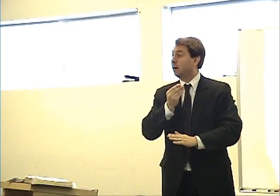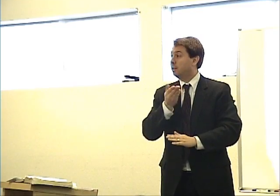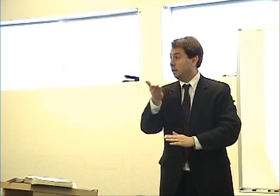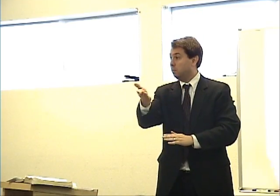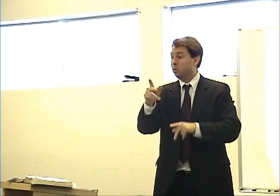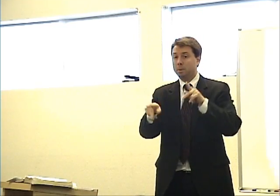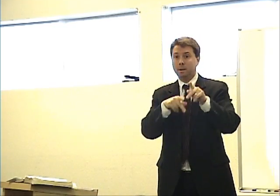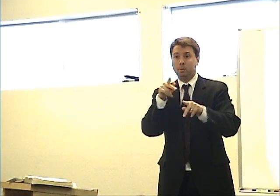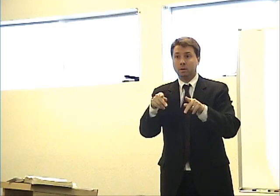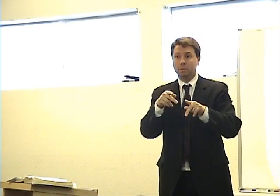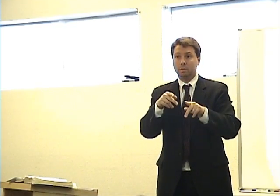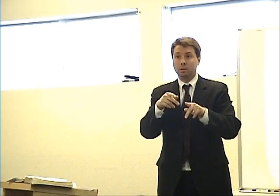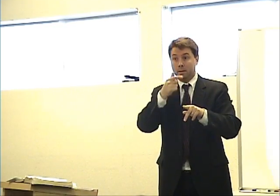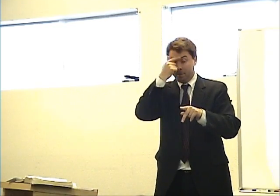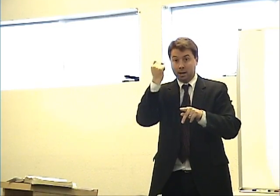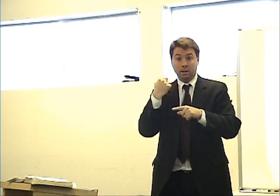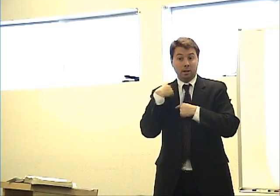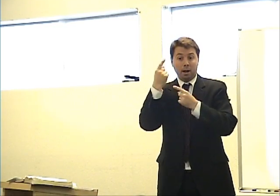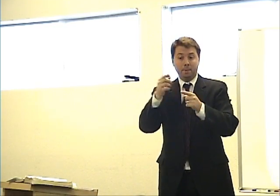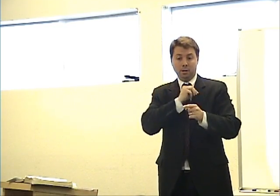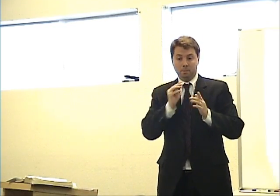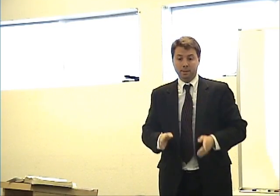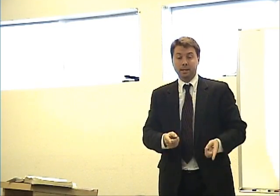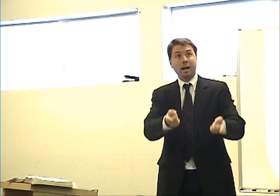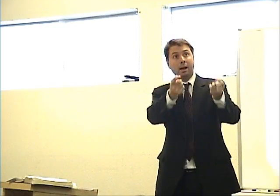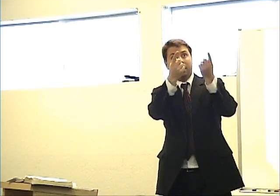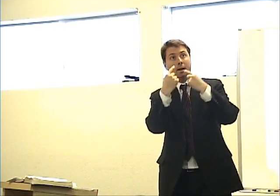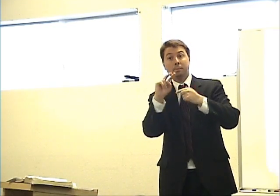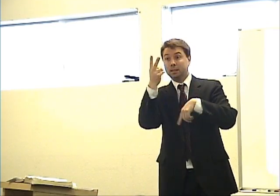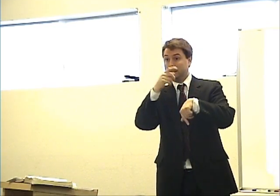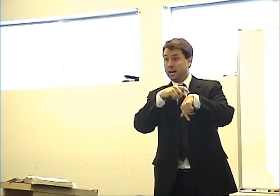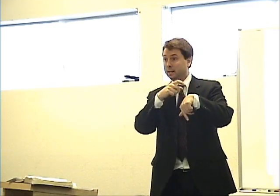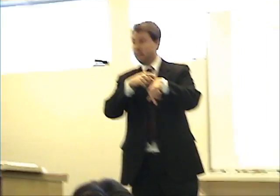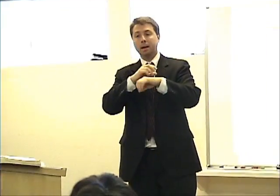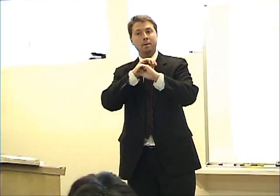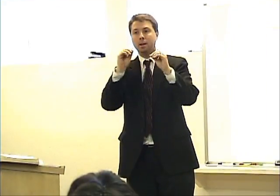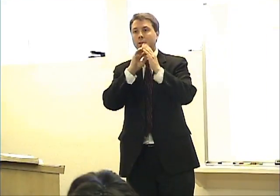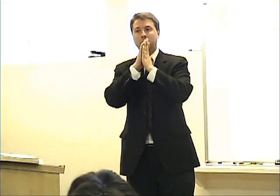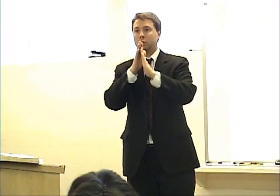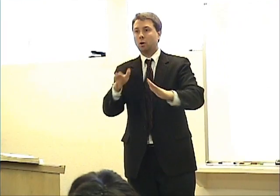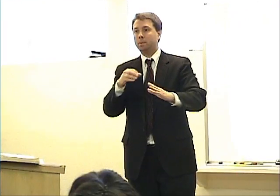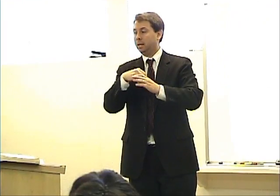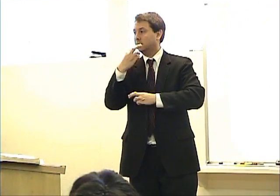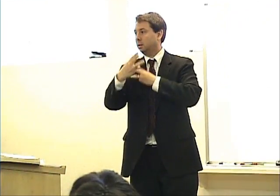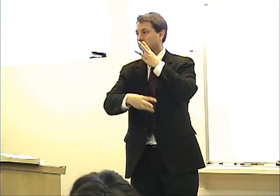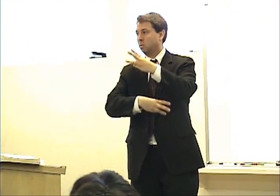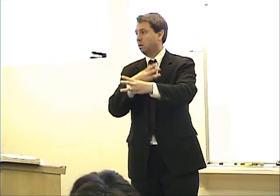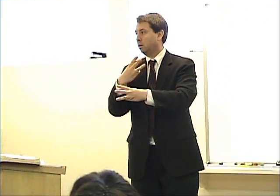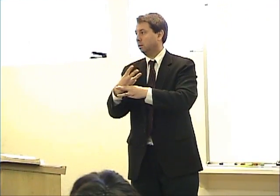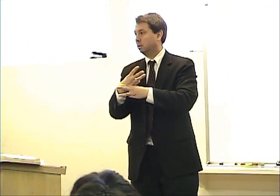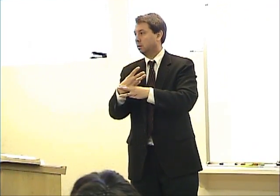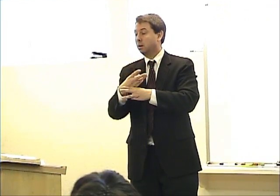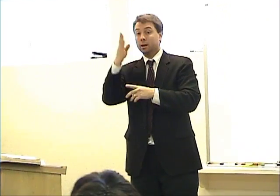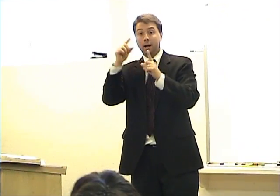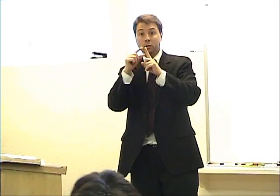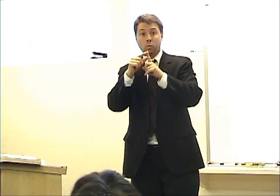the Hebrew people. Because up until Messiah comes the second time, there's no peace in the world. God's